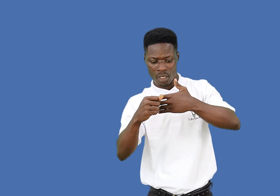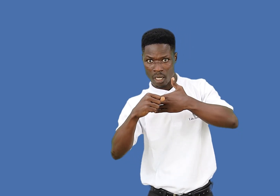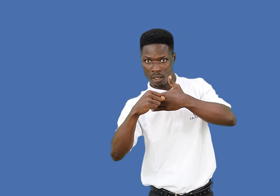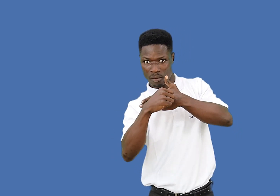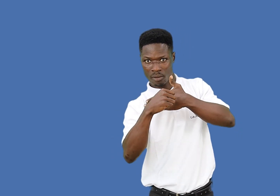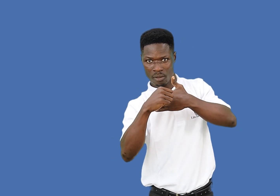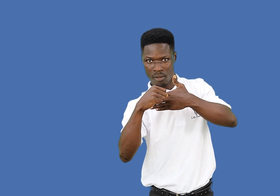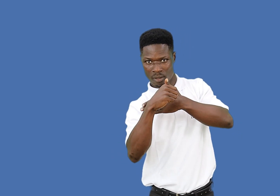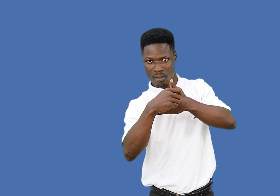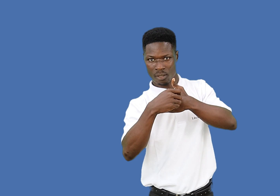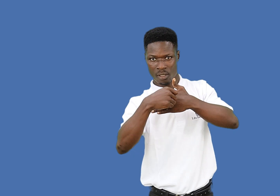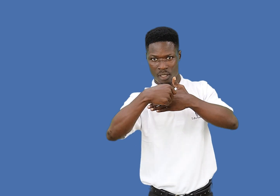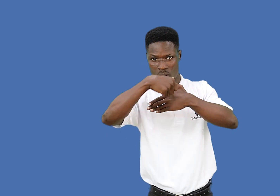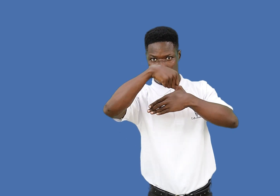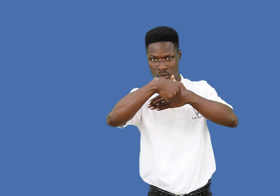we also have